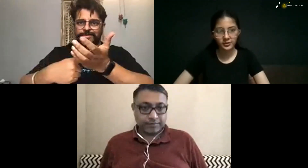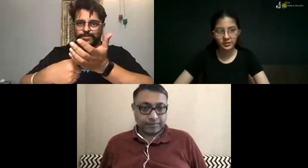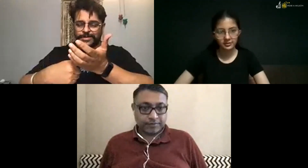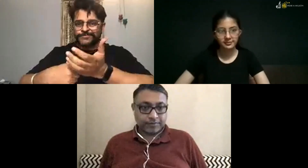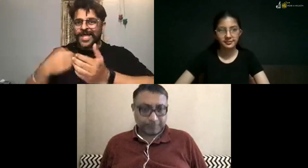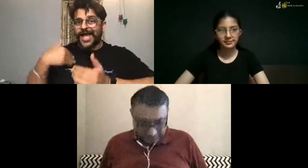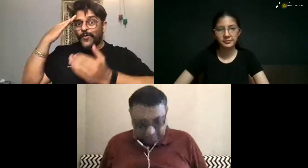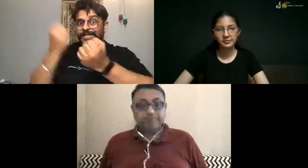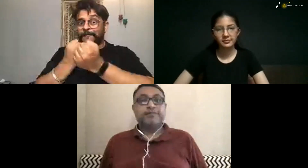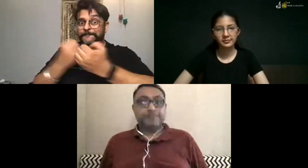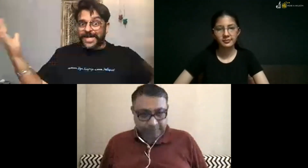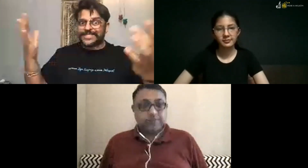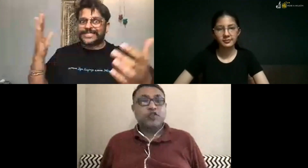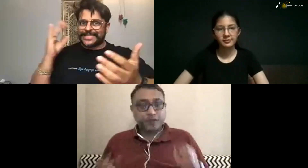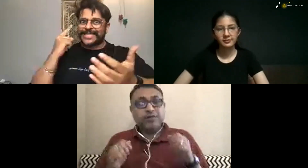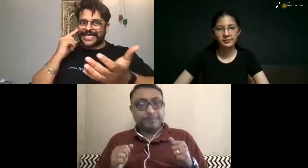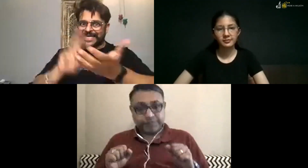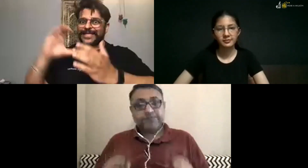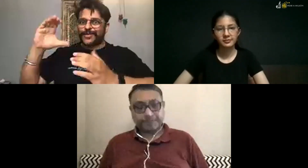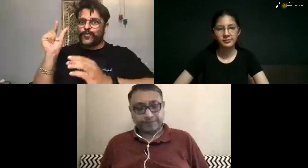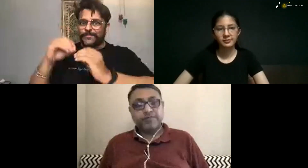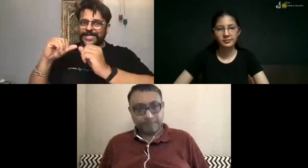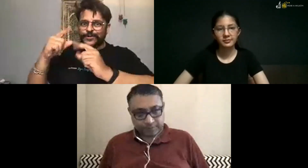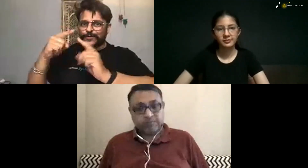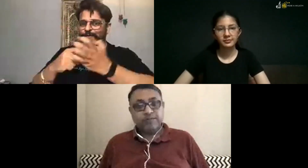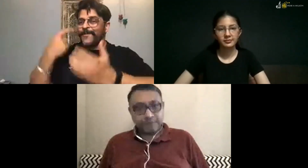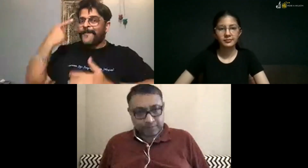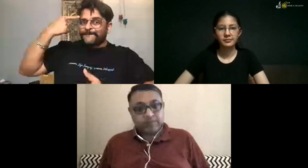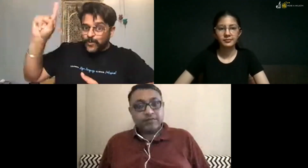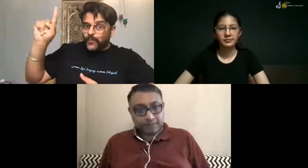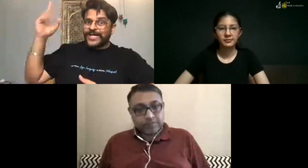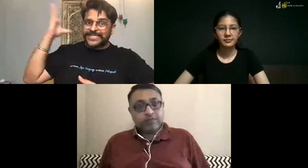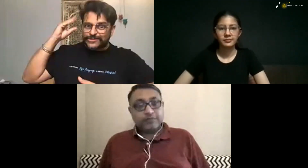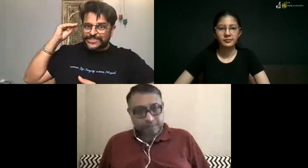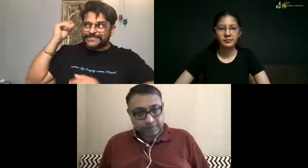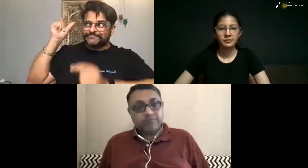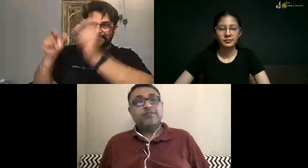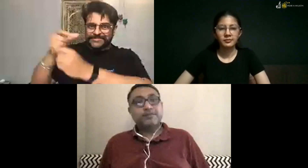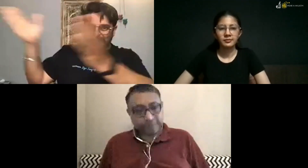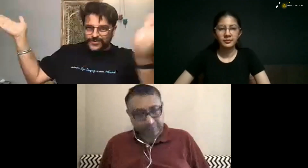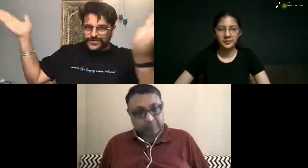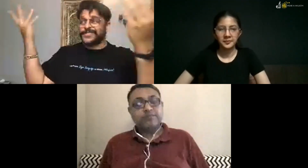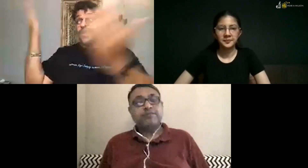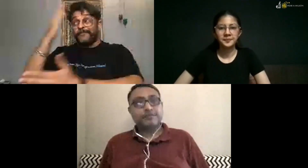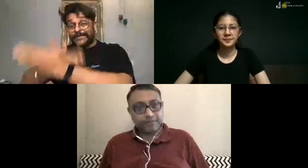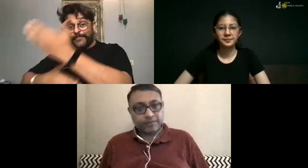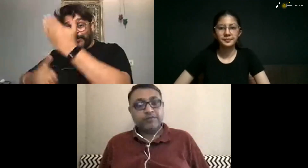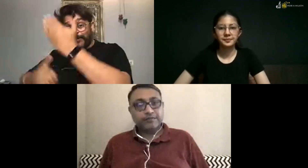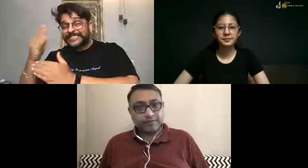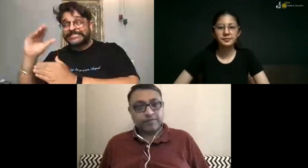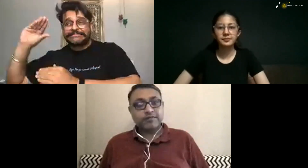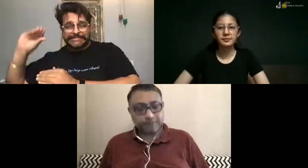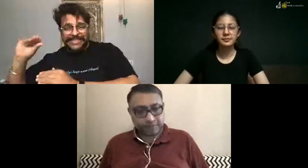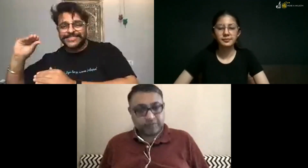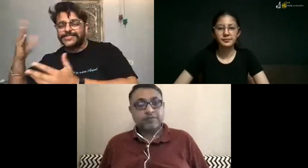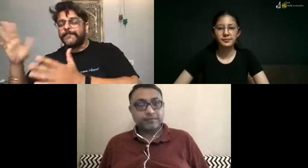like an So incubator, there's so many like incubator programs, particularly for hearing people. There's